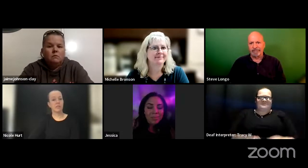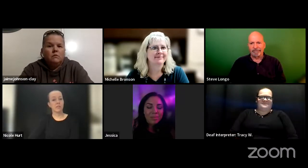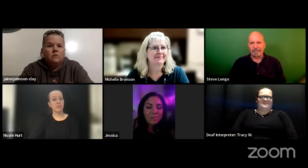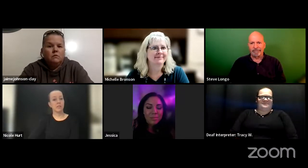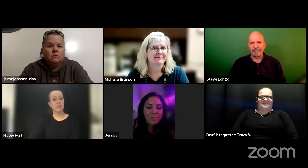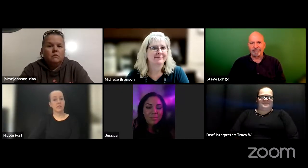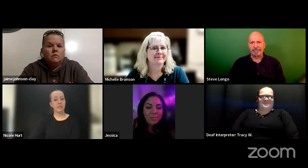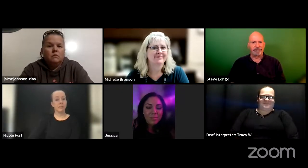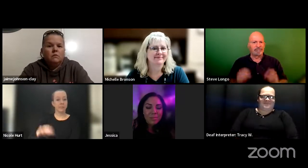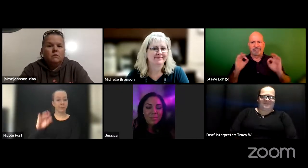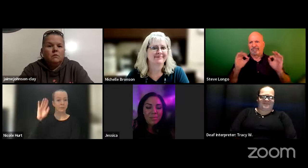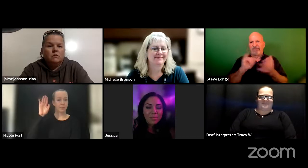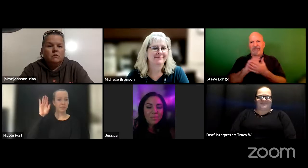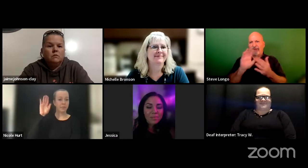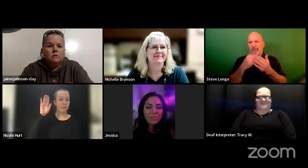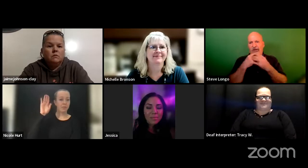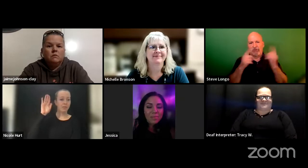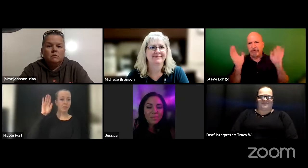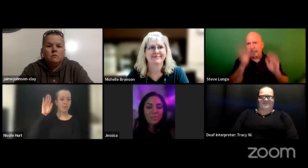performers.